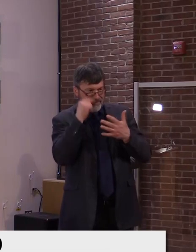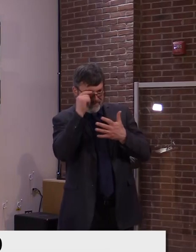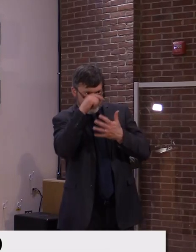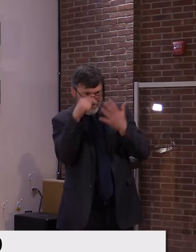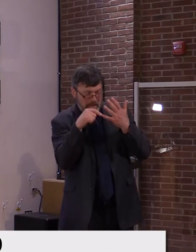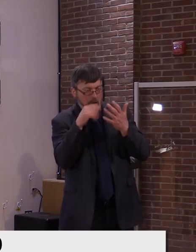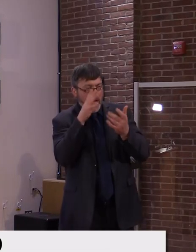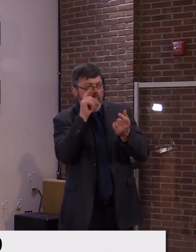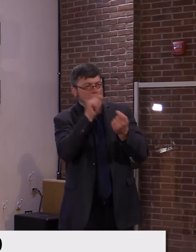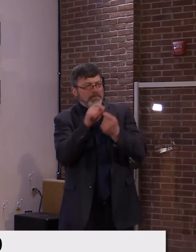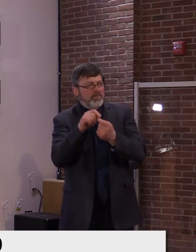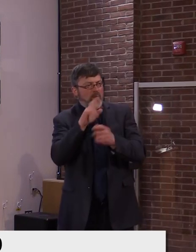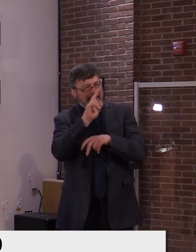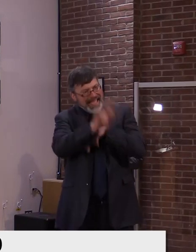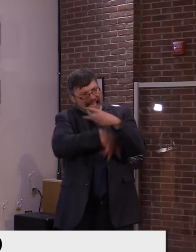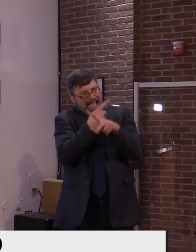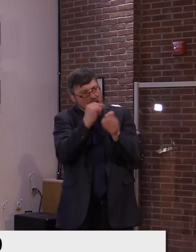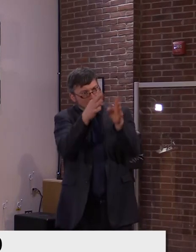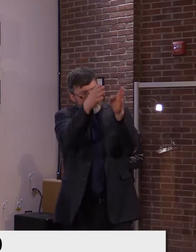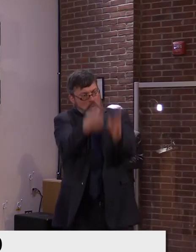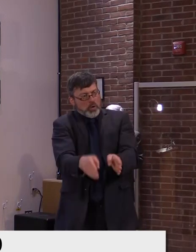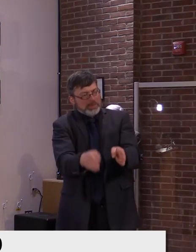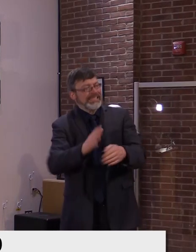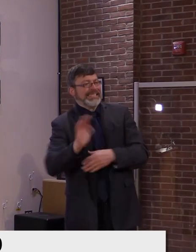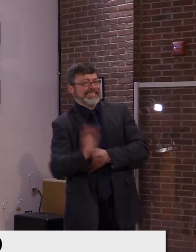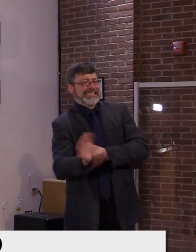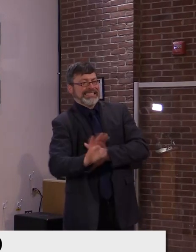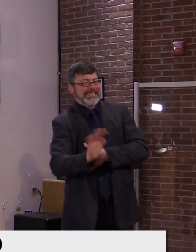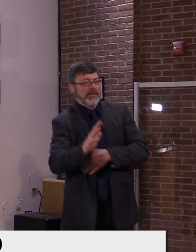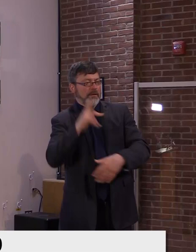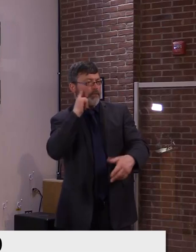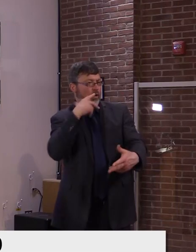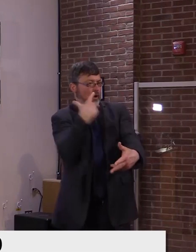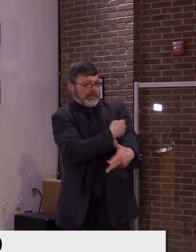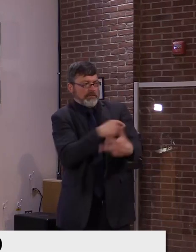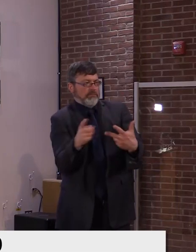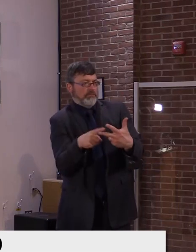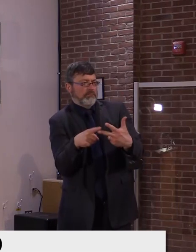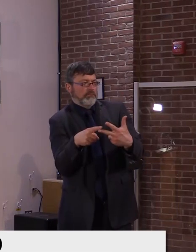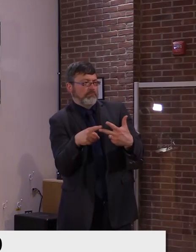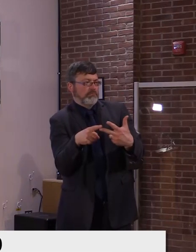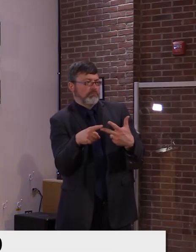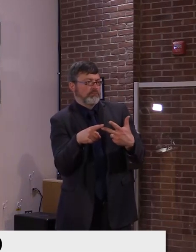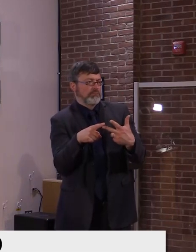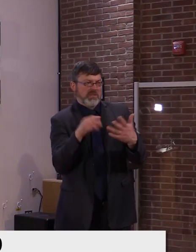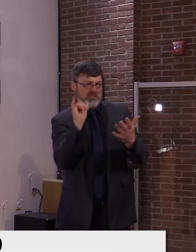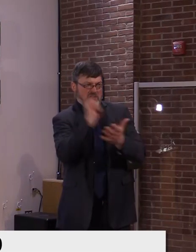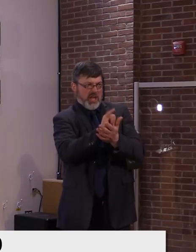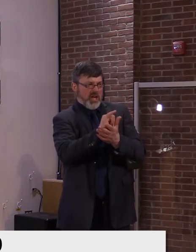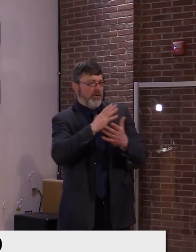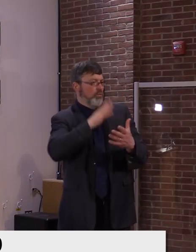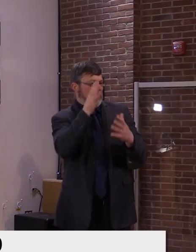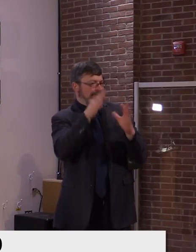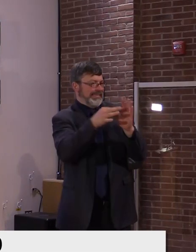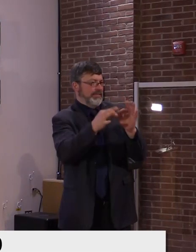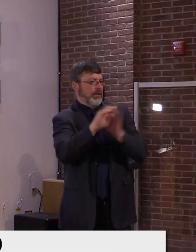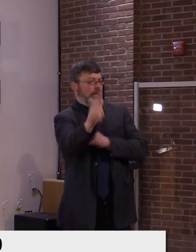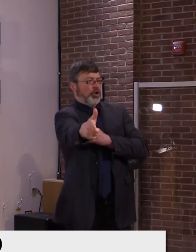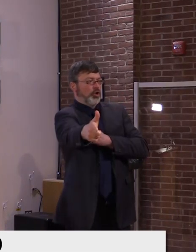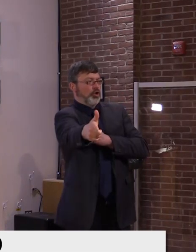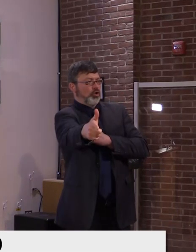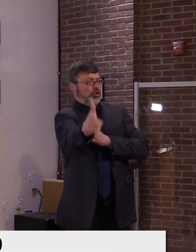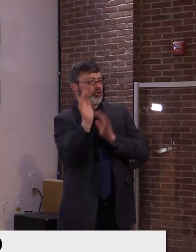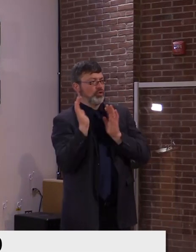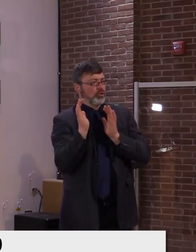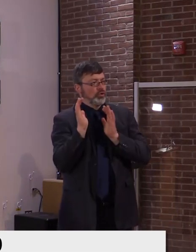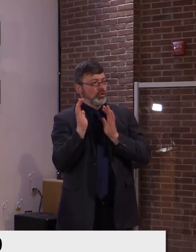this vaccine at all. I don't know what certain people will be. Perhaps certain people would be women of your age, or women of